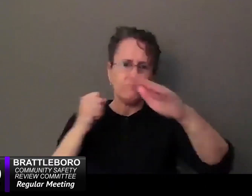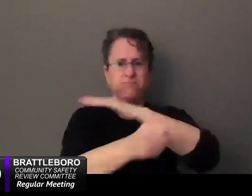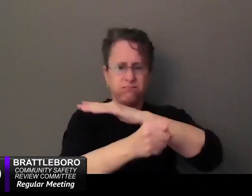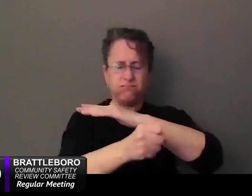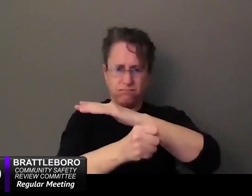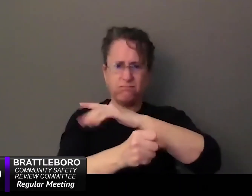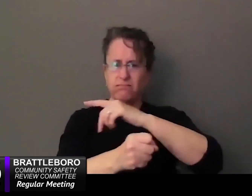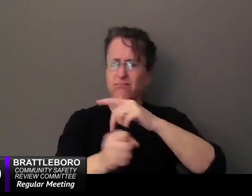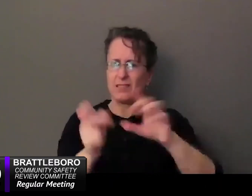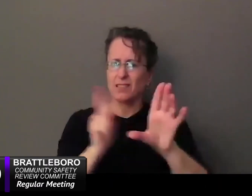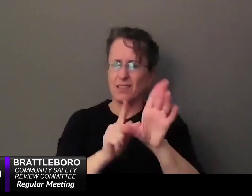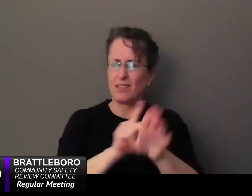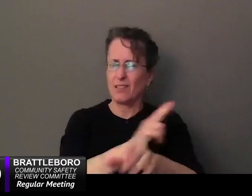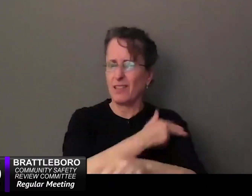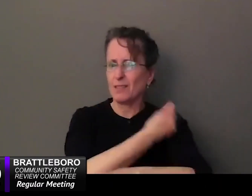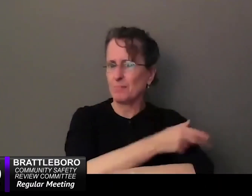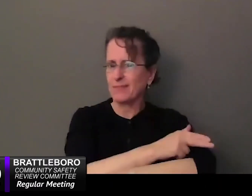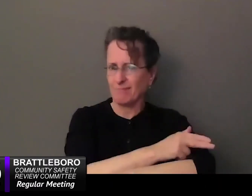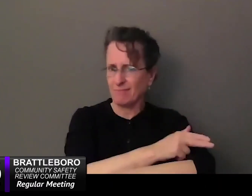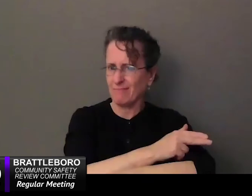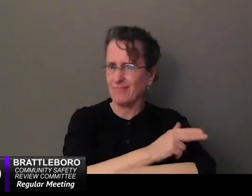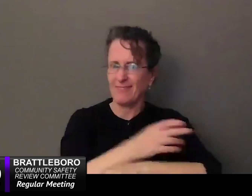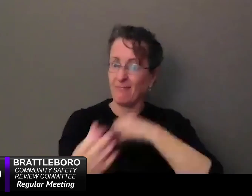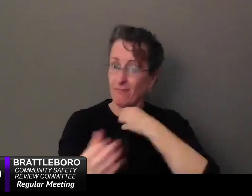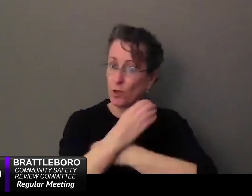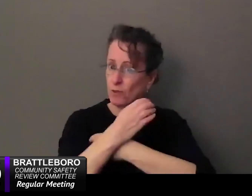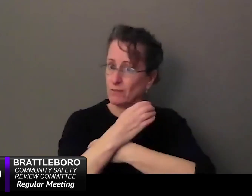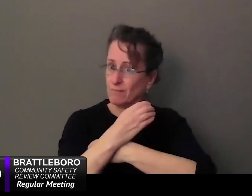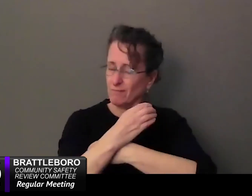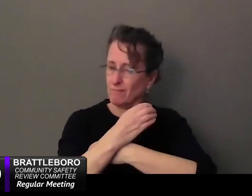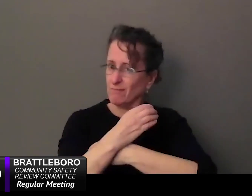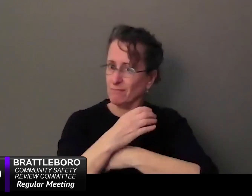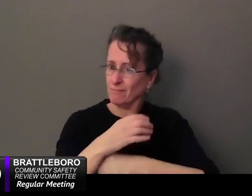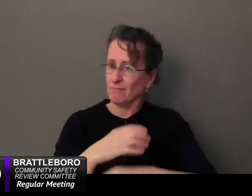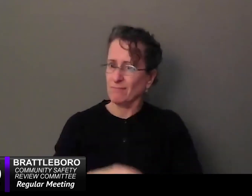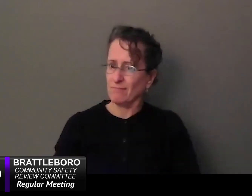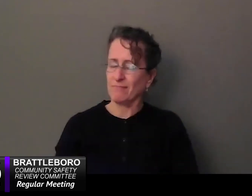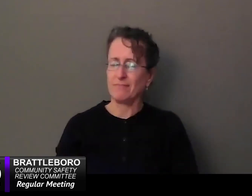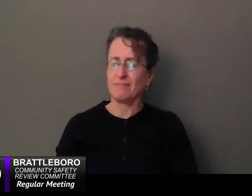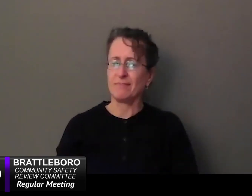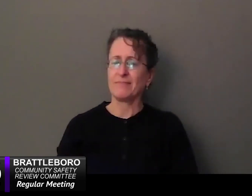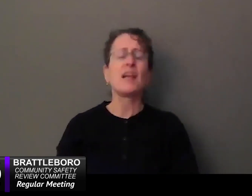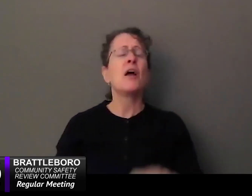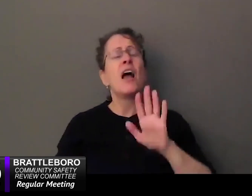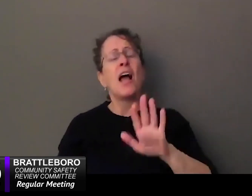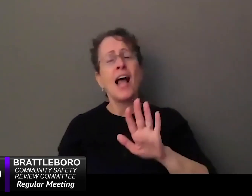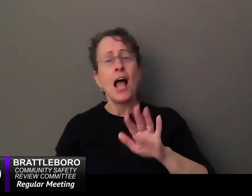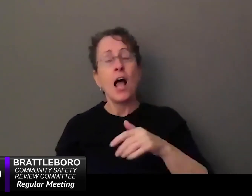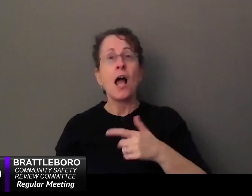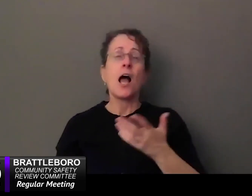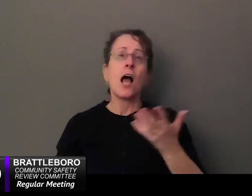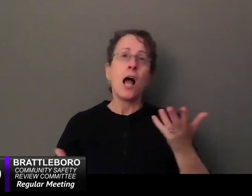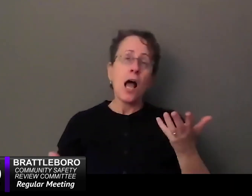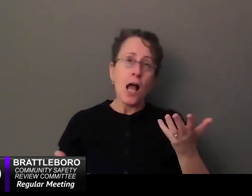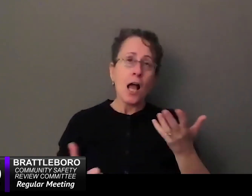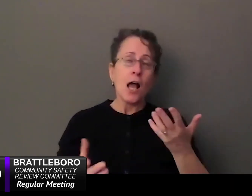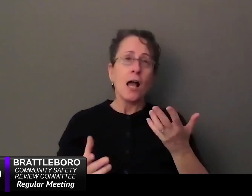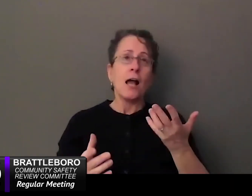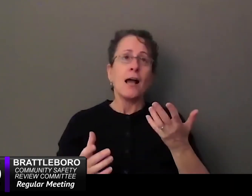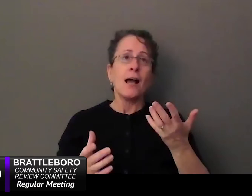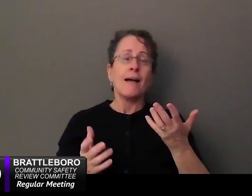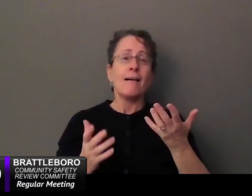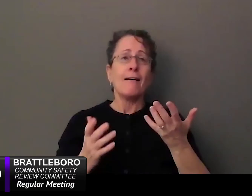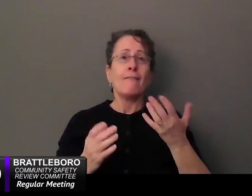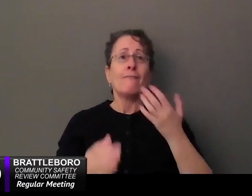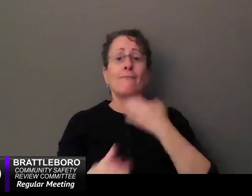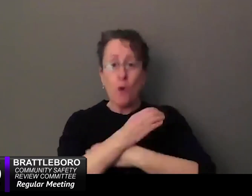hospitalization and treatment. Well, I guess forced hospitalization, coerced treatment, if treatment is medication. But I also